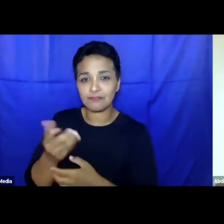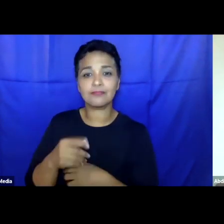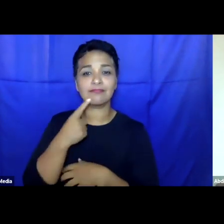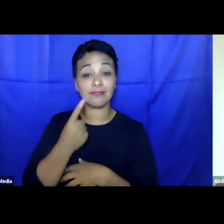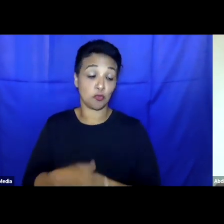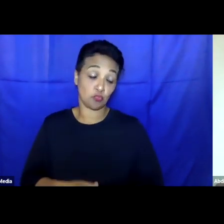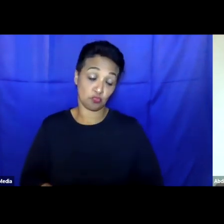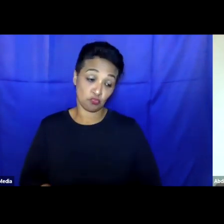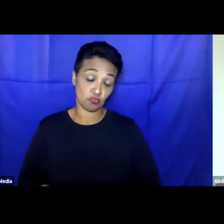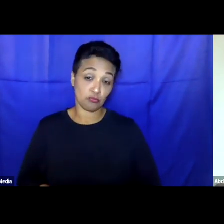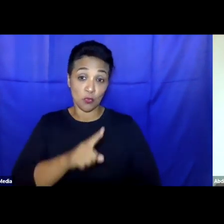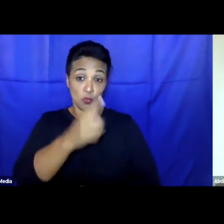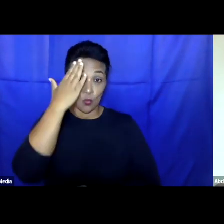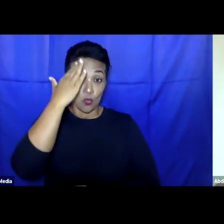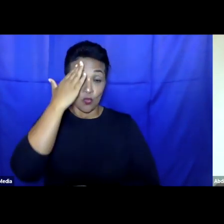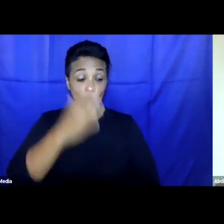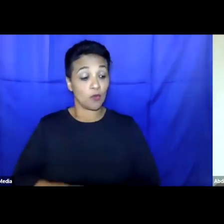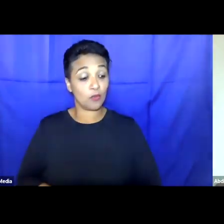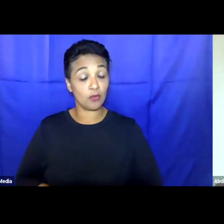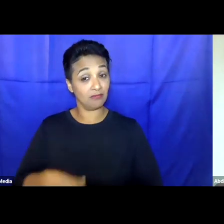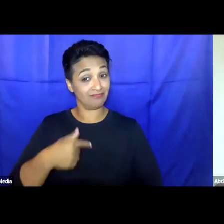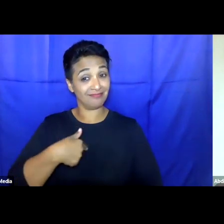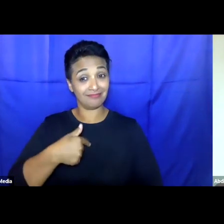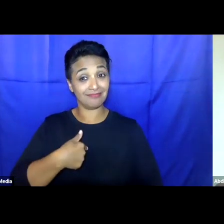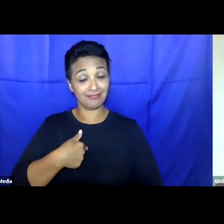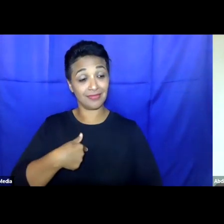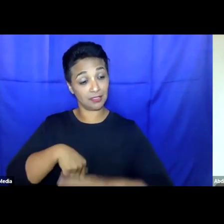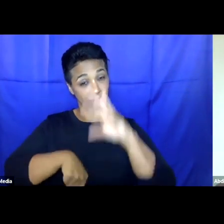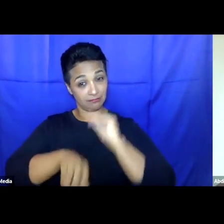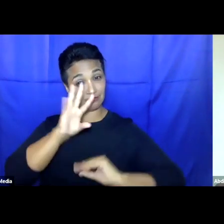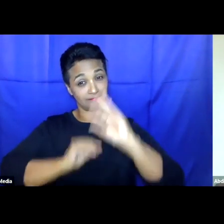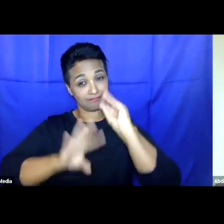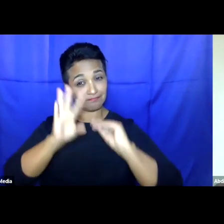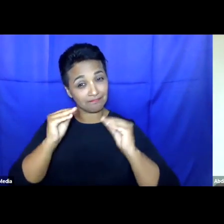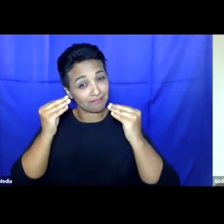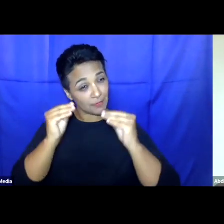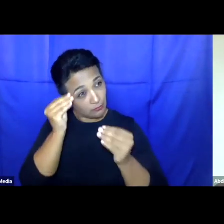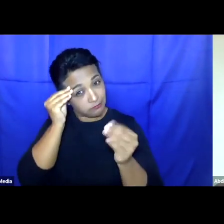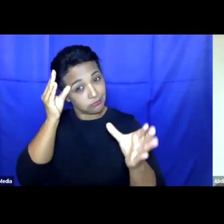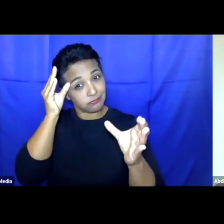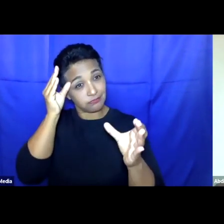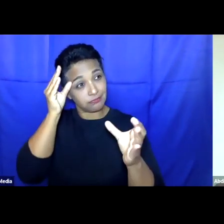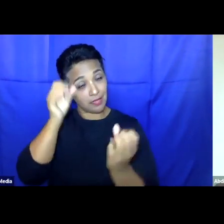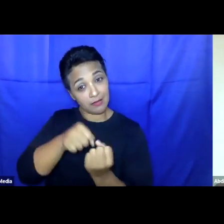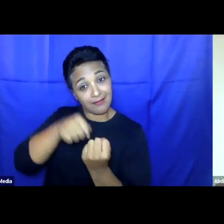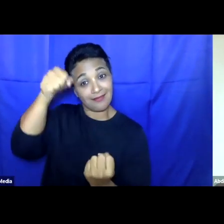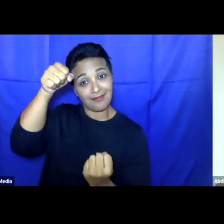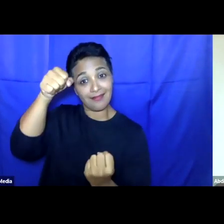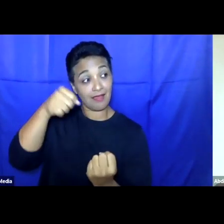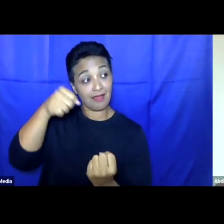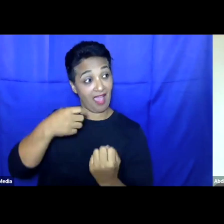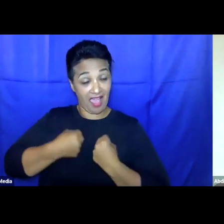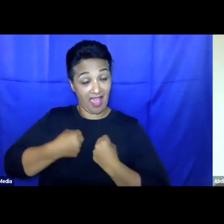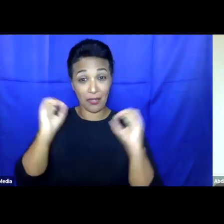not from the higher education I got in the camps, I would not have turned to Somalia. I would not have returned to